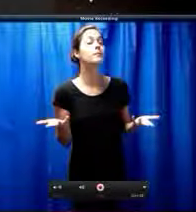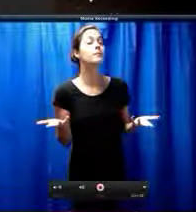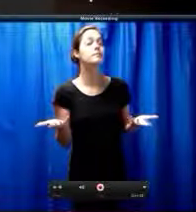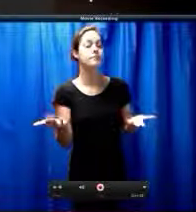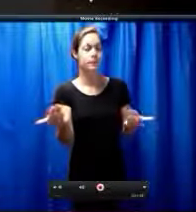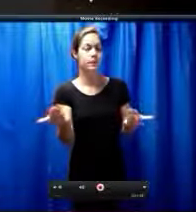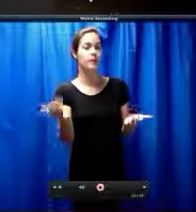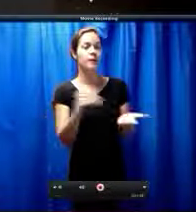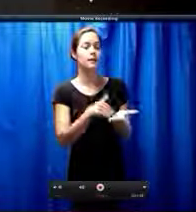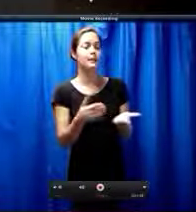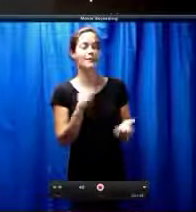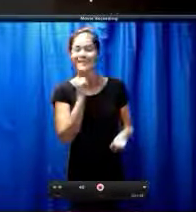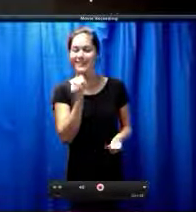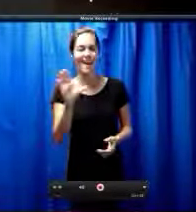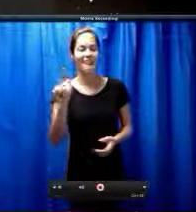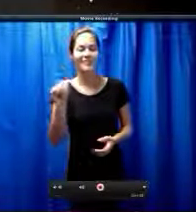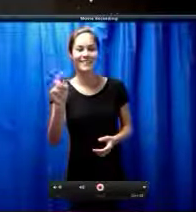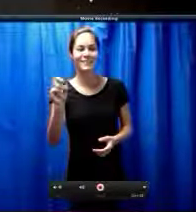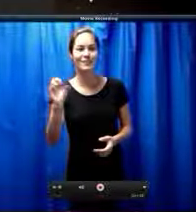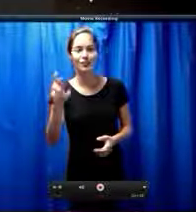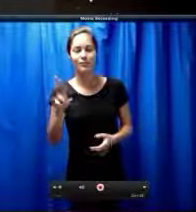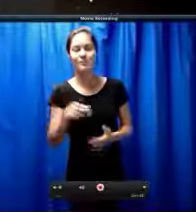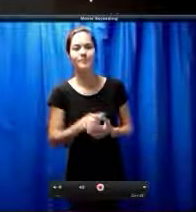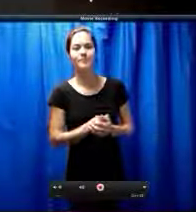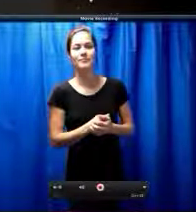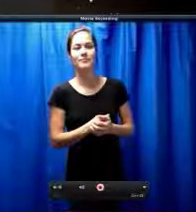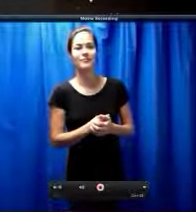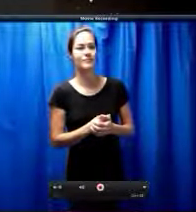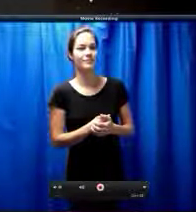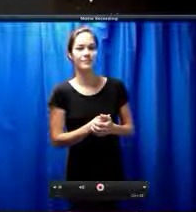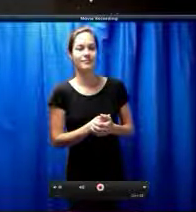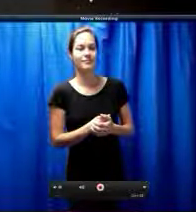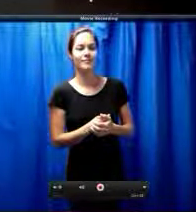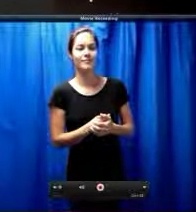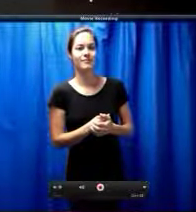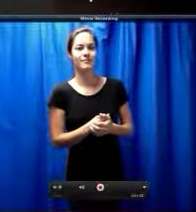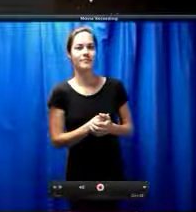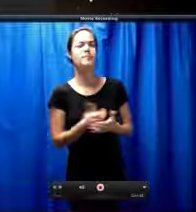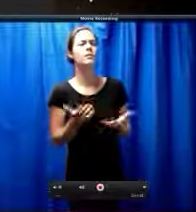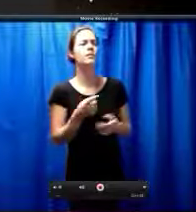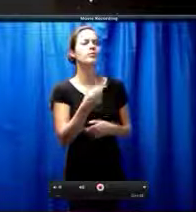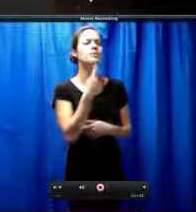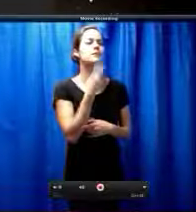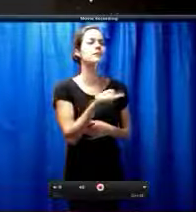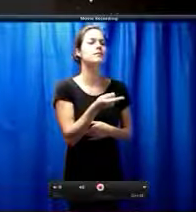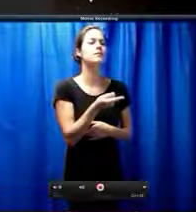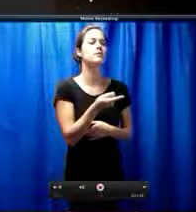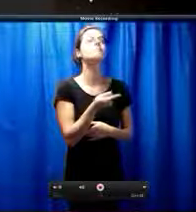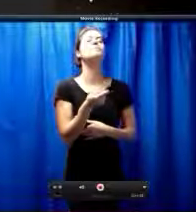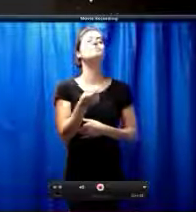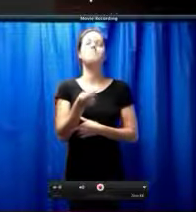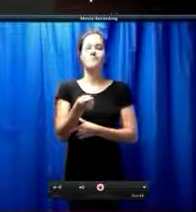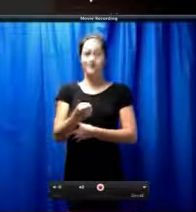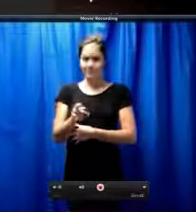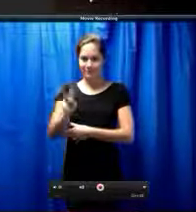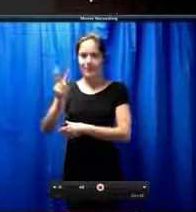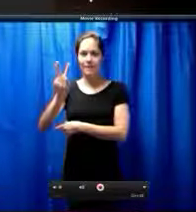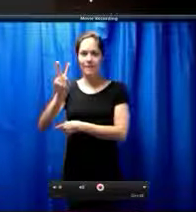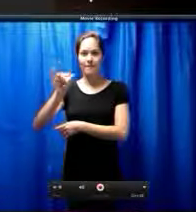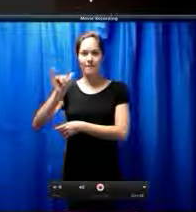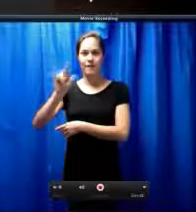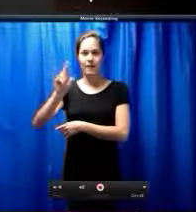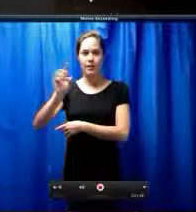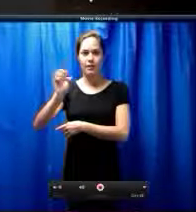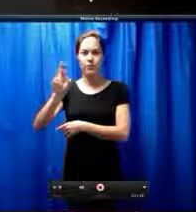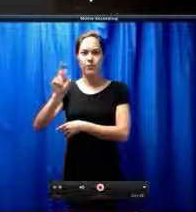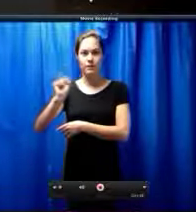not cancer. What is it? Nope, cool. What did you say? A virus. That's right. That